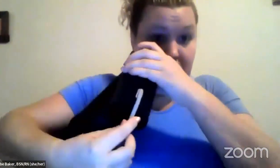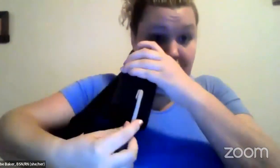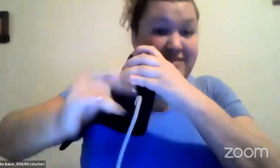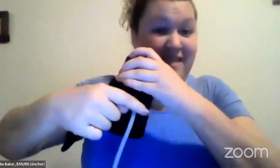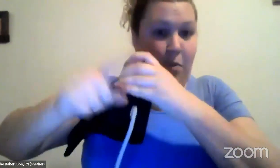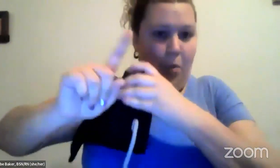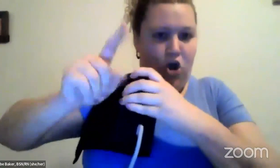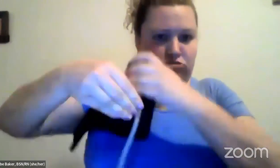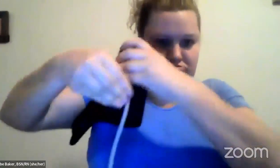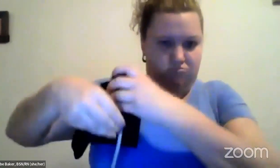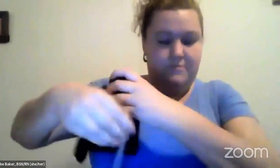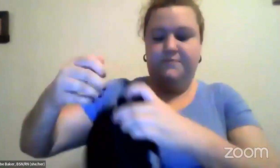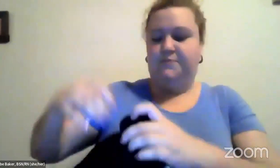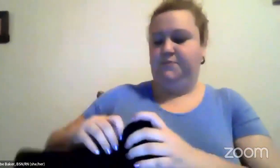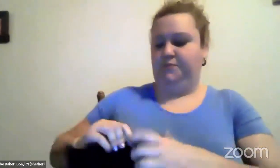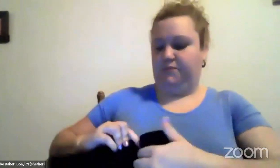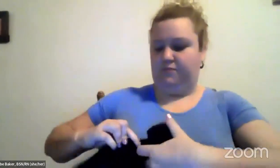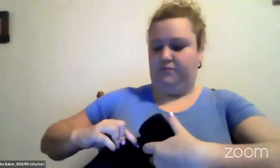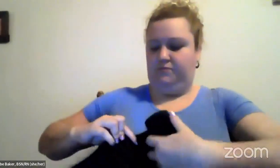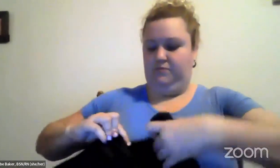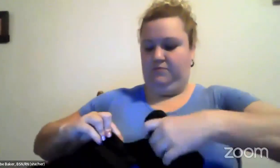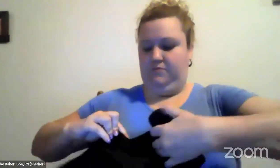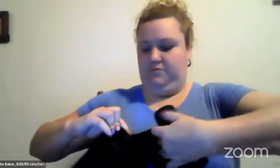line for this lead.